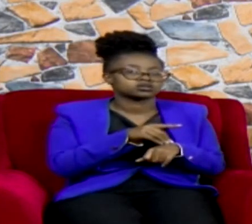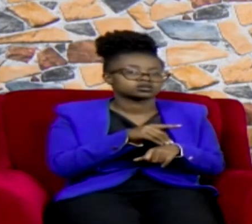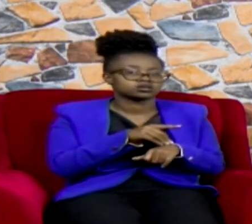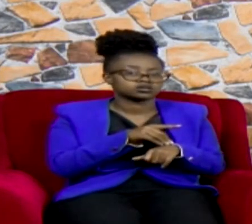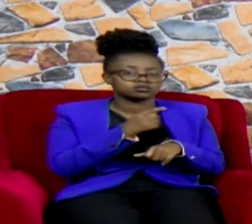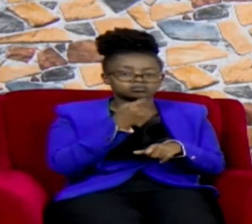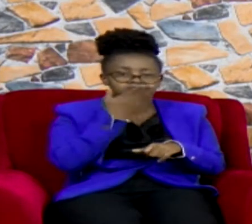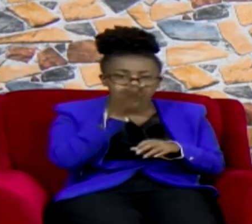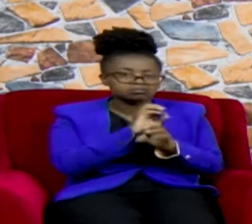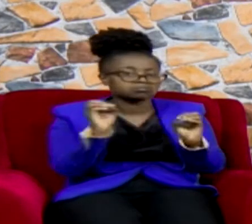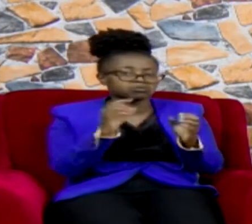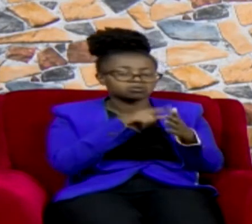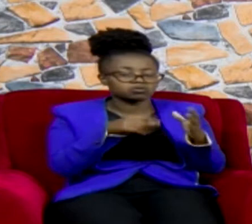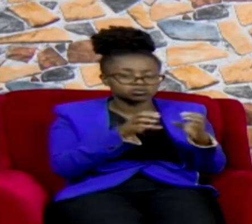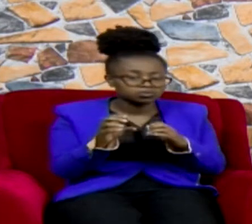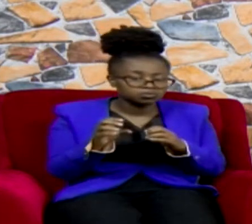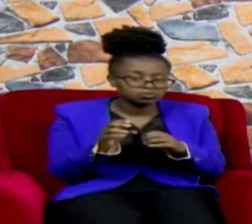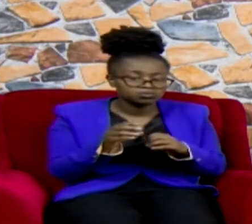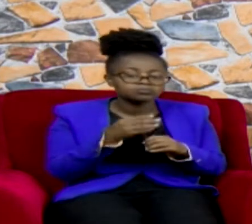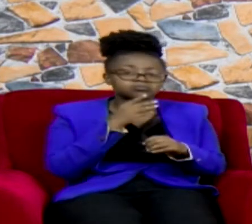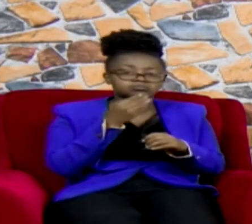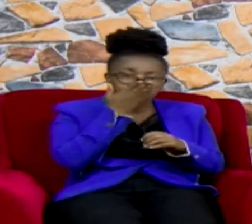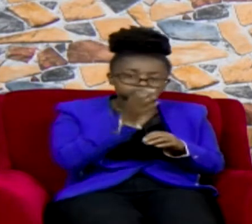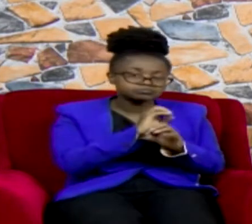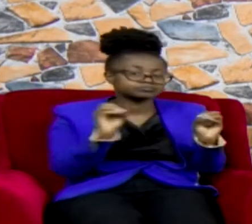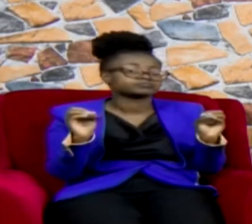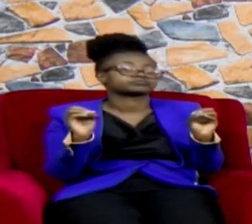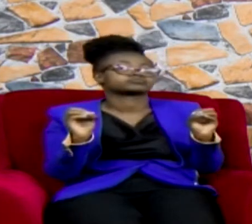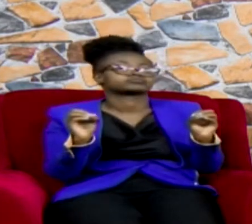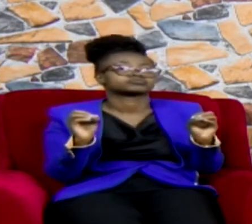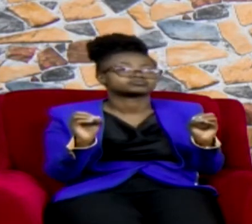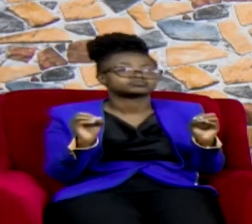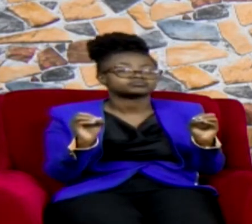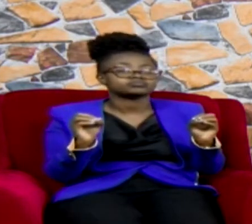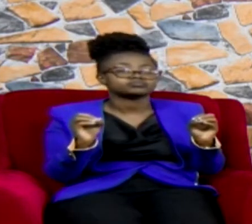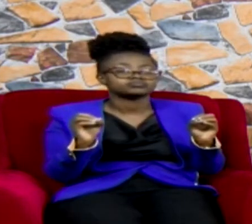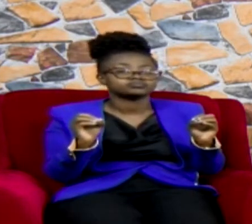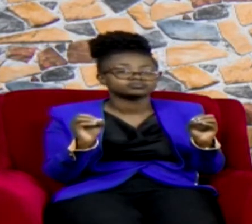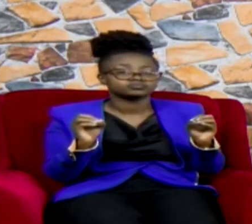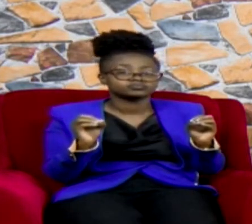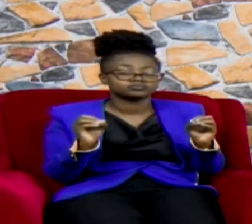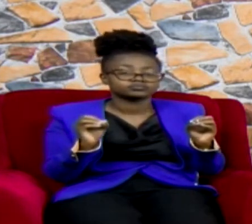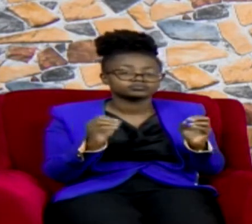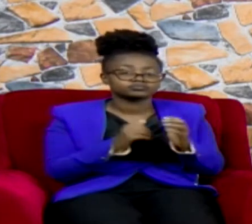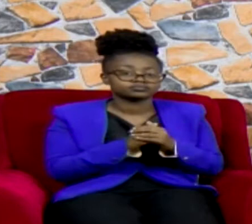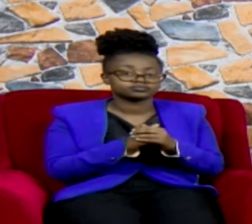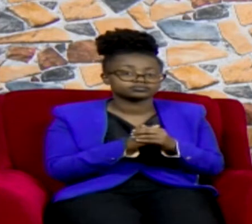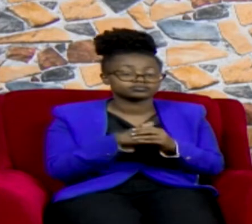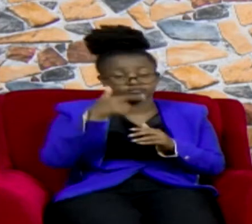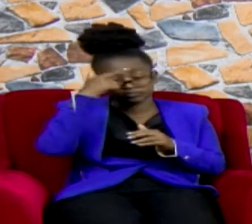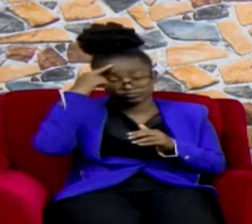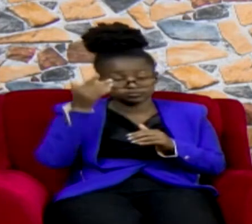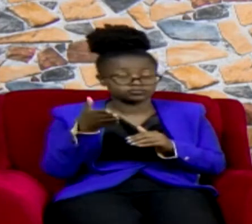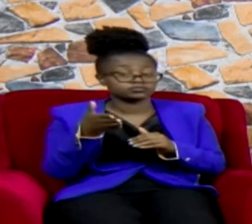Blank. What did you do? Blank. So that correlation, I find it very complex. Yeah, because